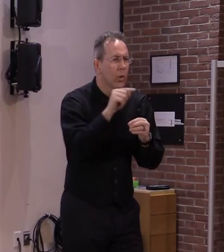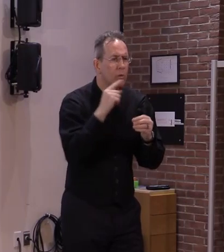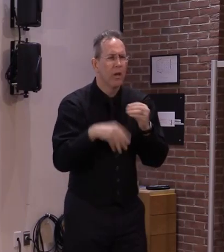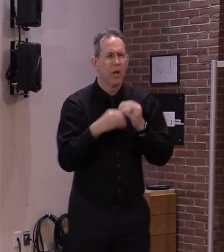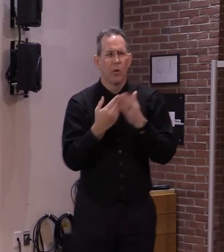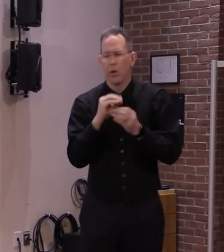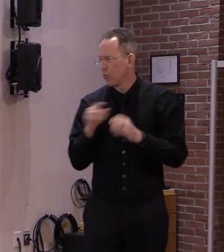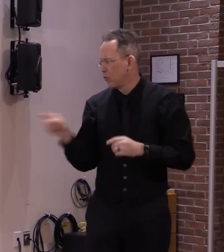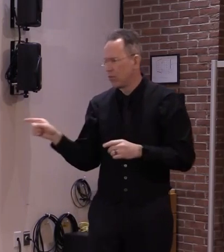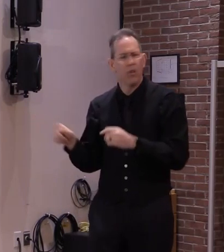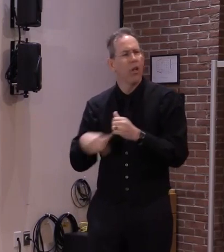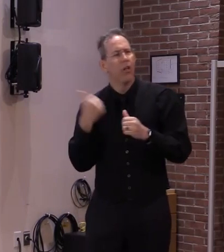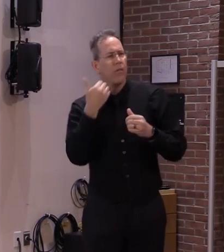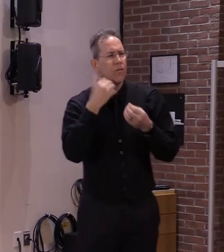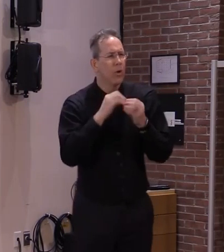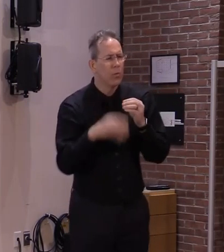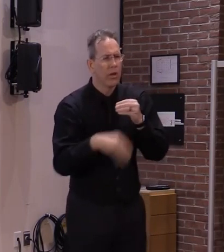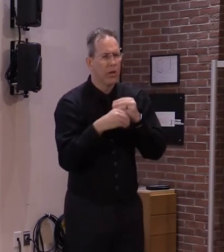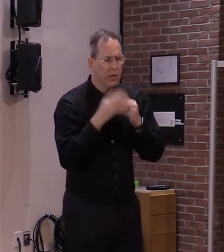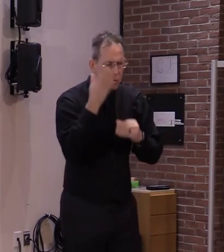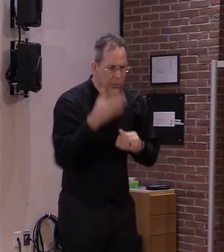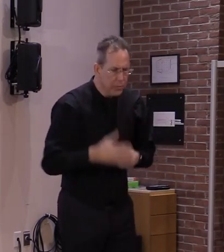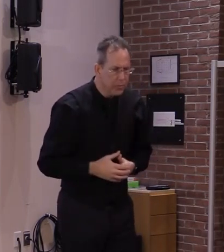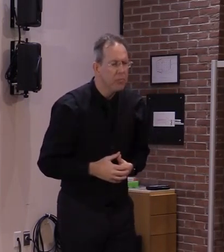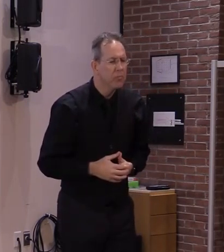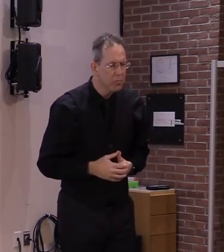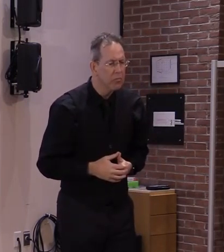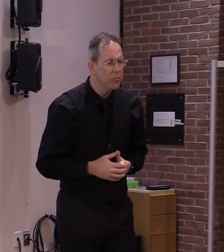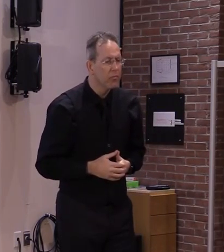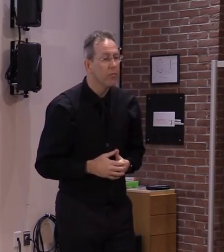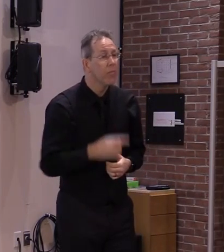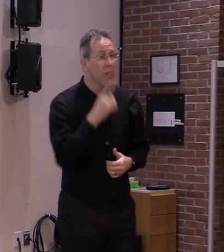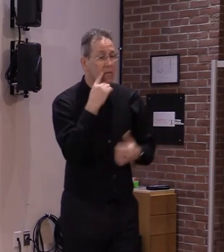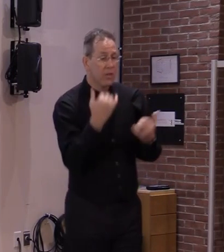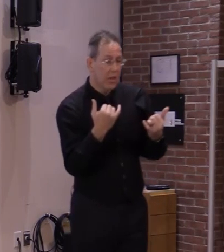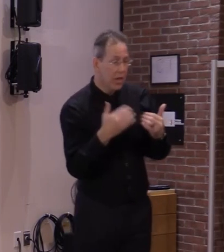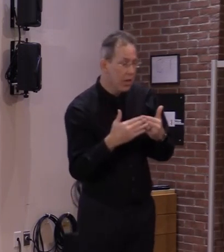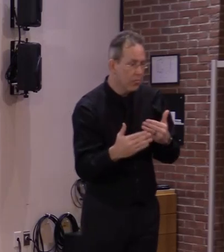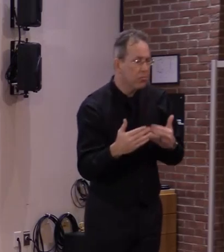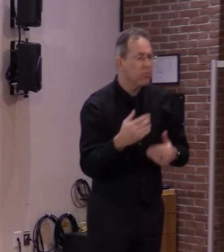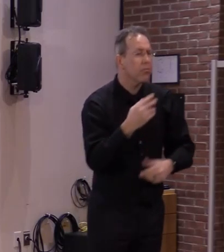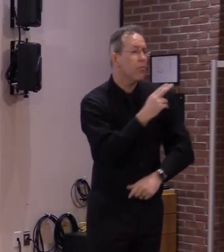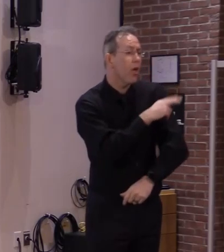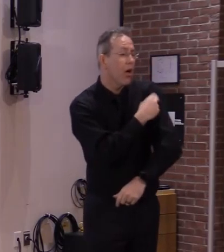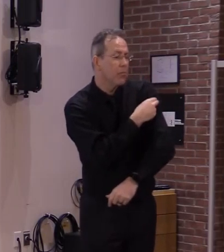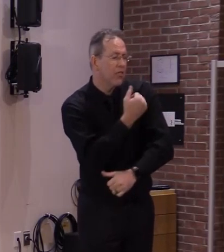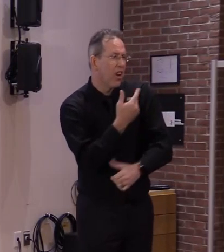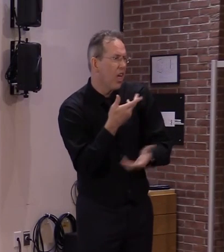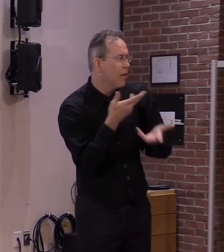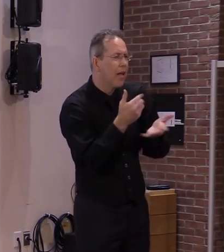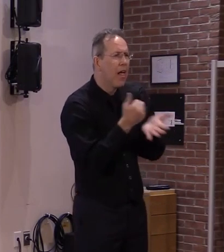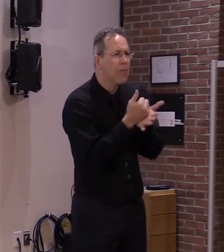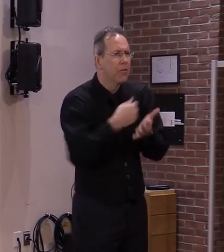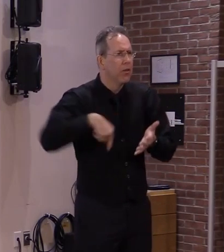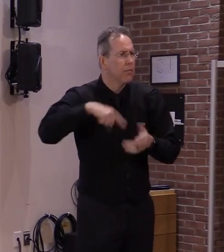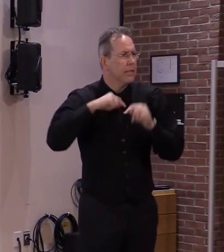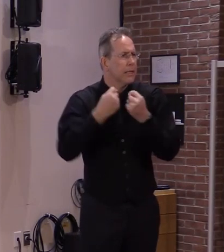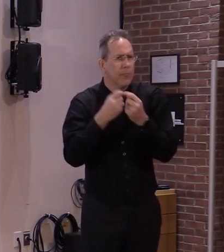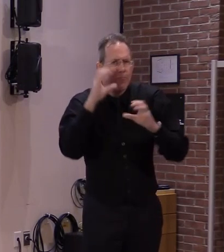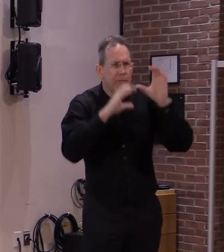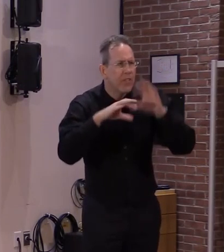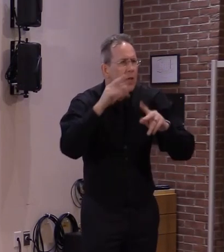get reached, if you don't hear from us in the next few weeks, we'll provide a phone number that you can call. I believe we